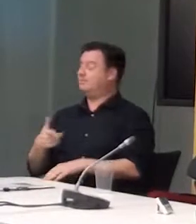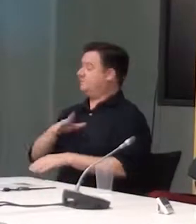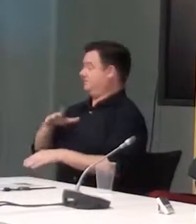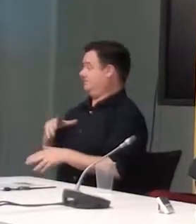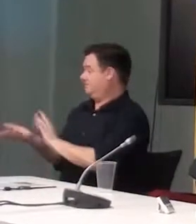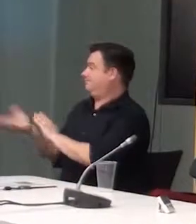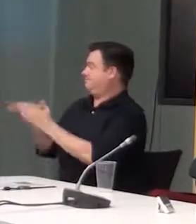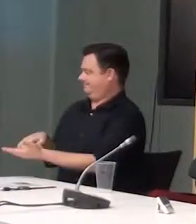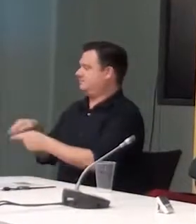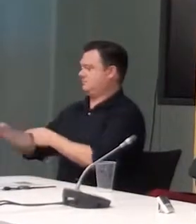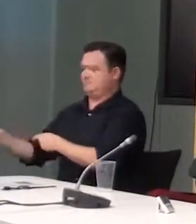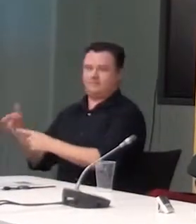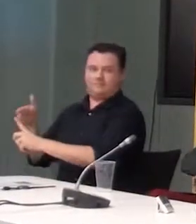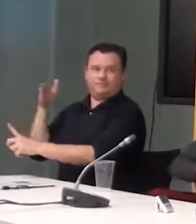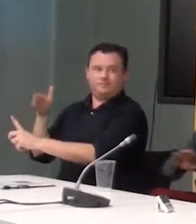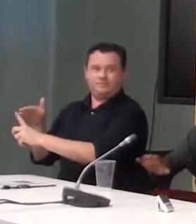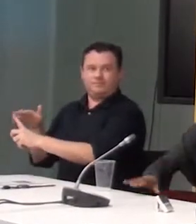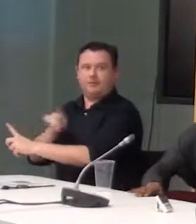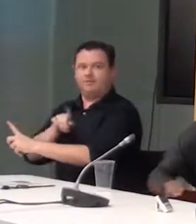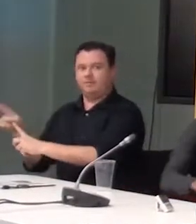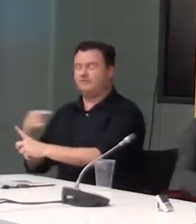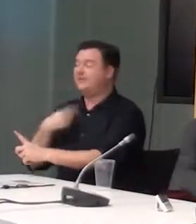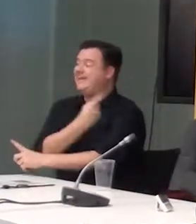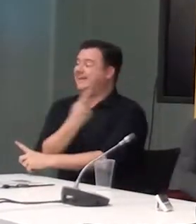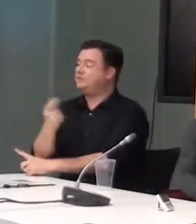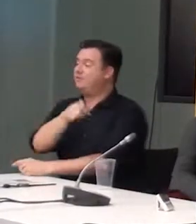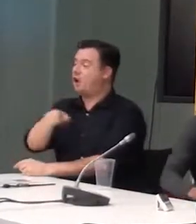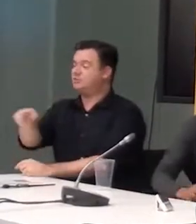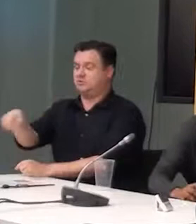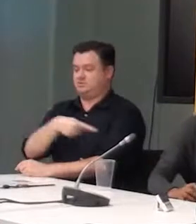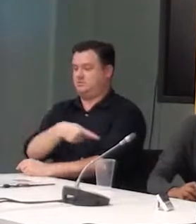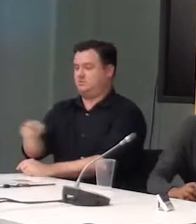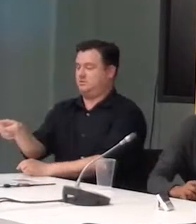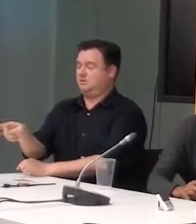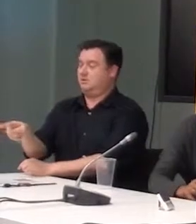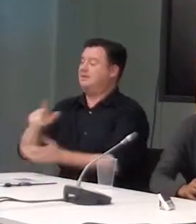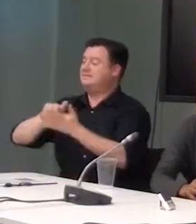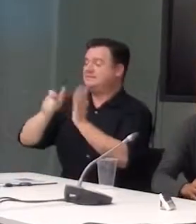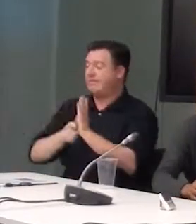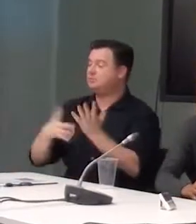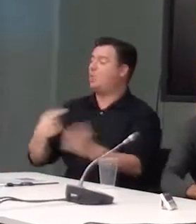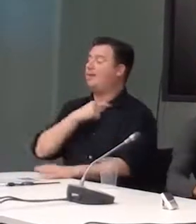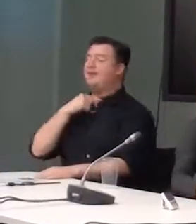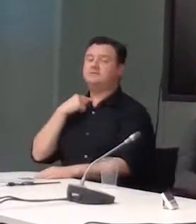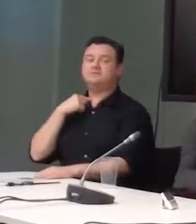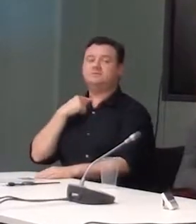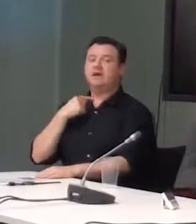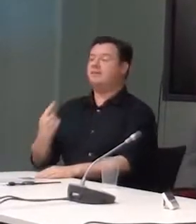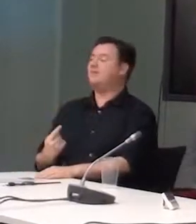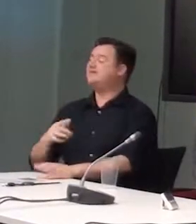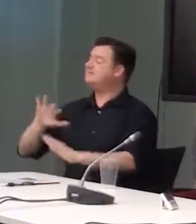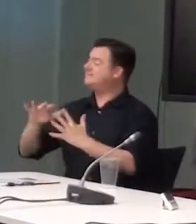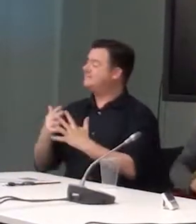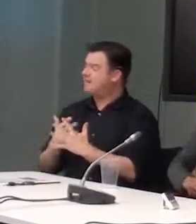and the disablement that's gone on, but for each person who is either disabled or killed, there are 10 times